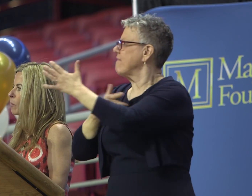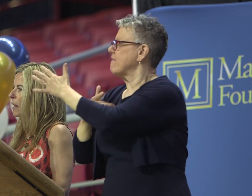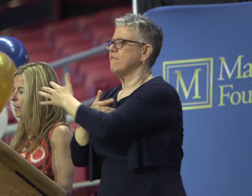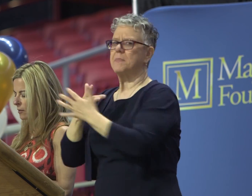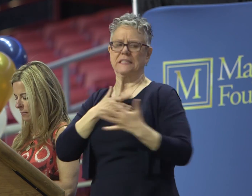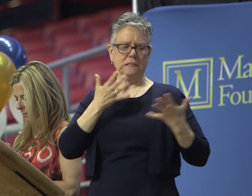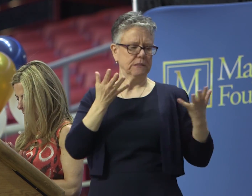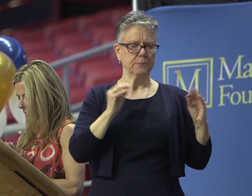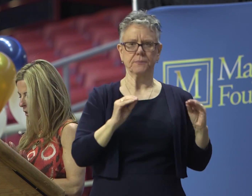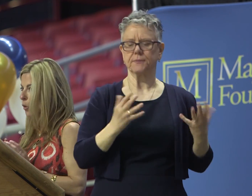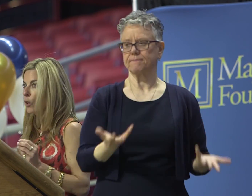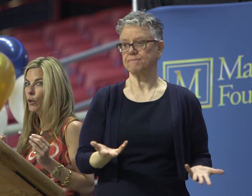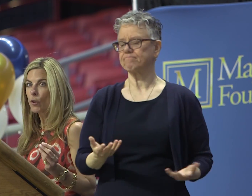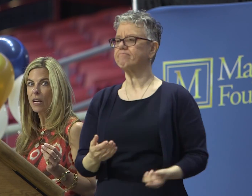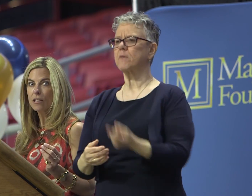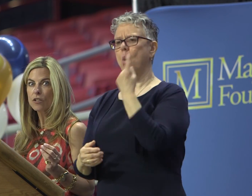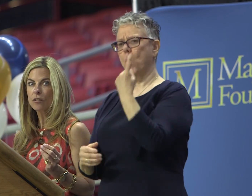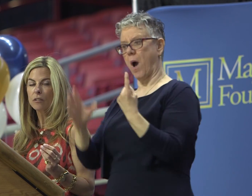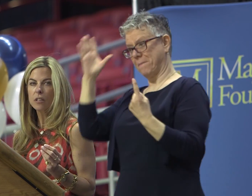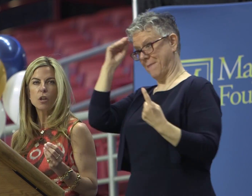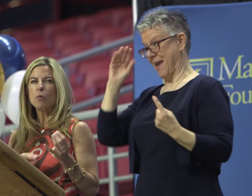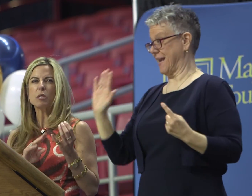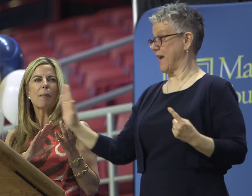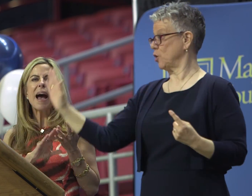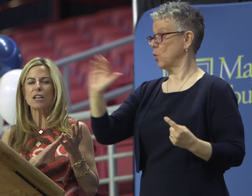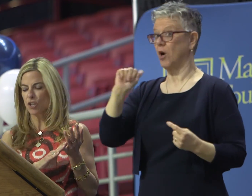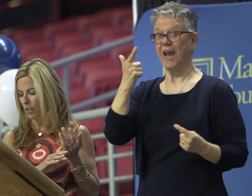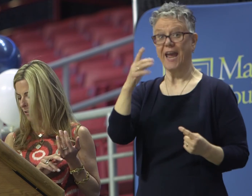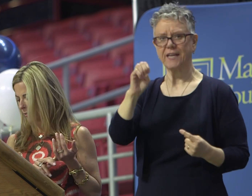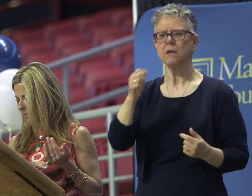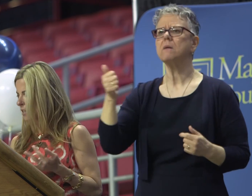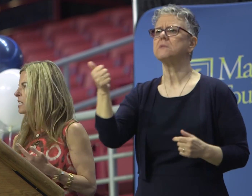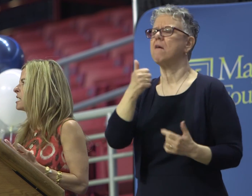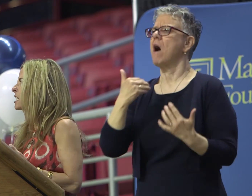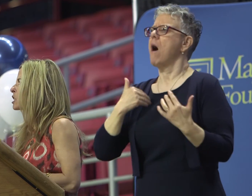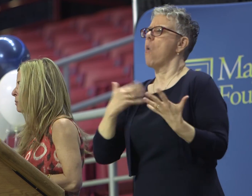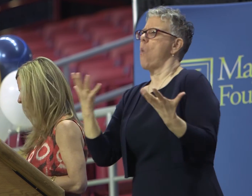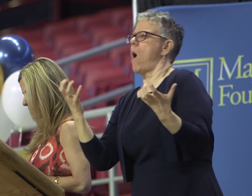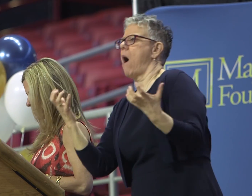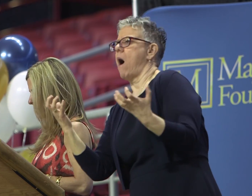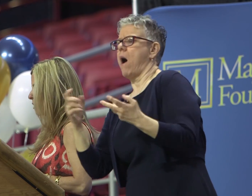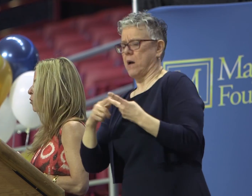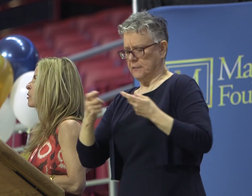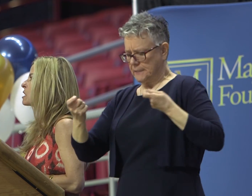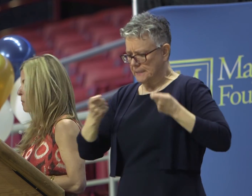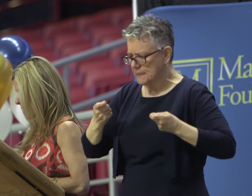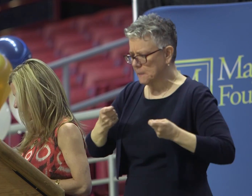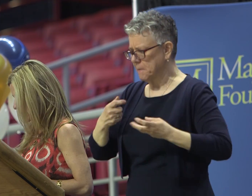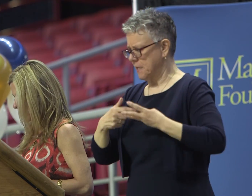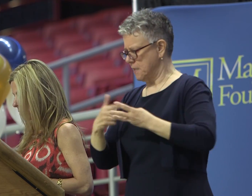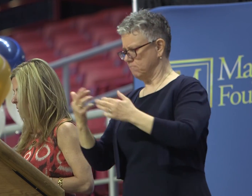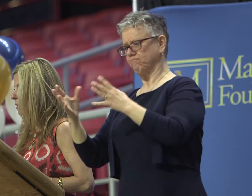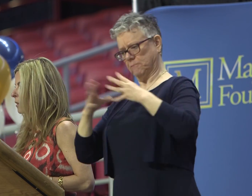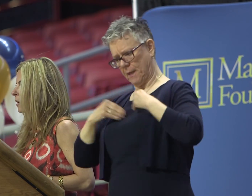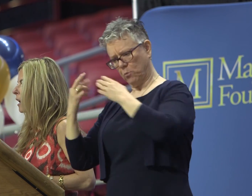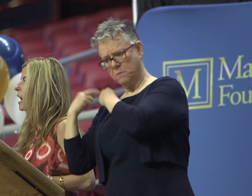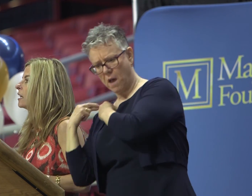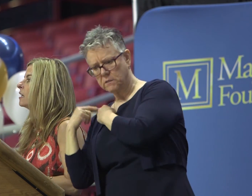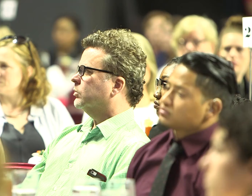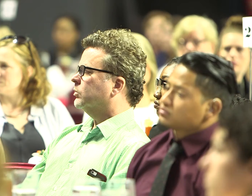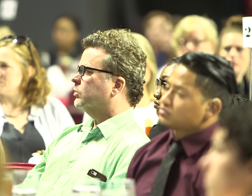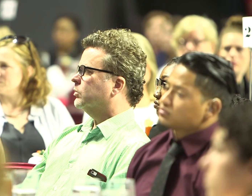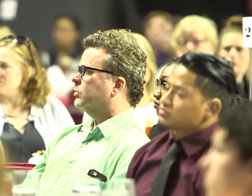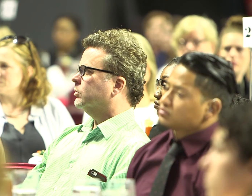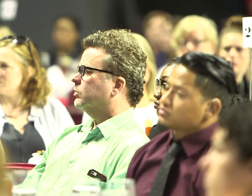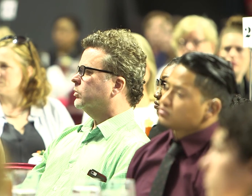I know a man who at your age was passionate, disciplined, responsible, and